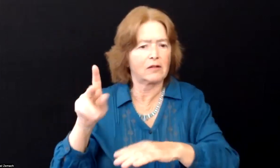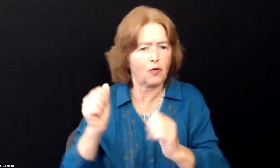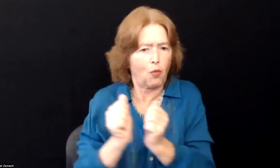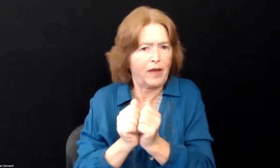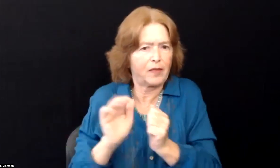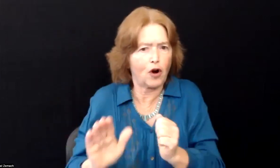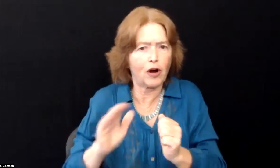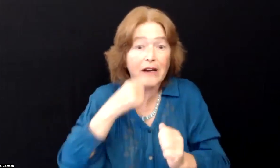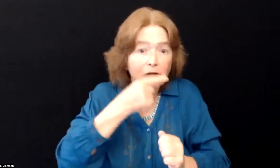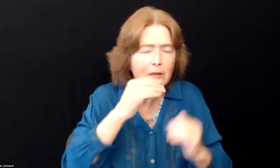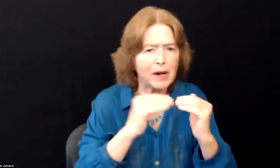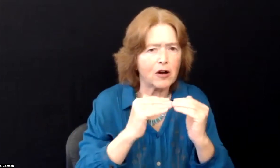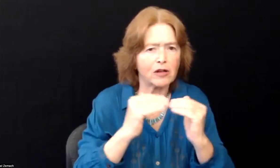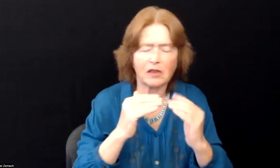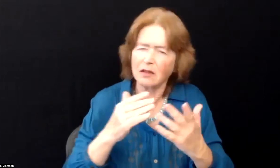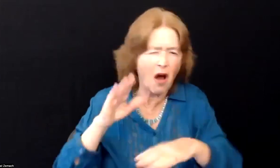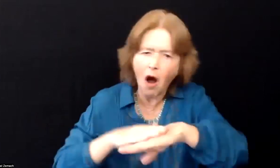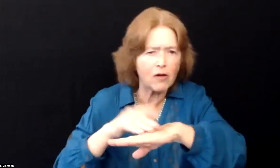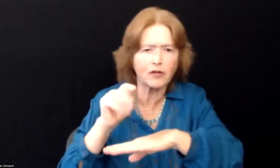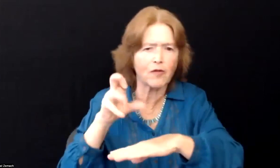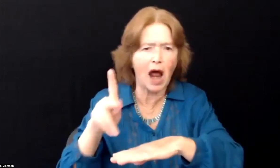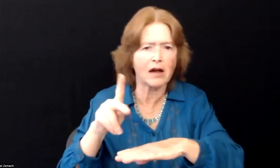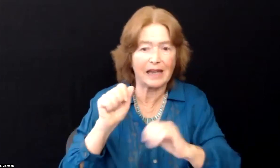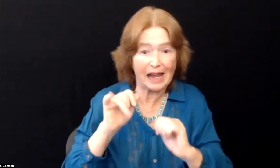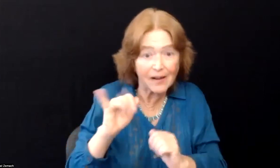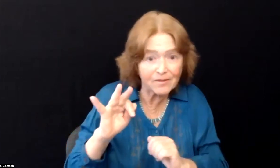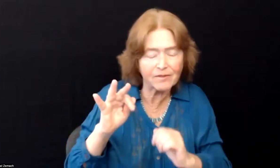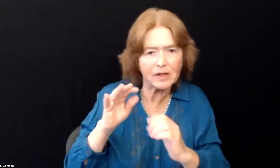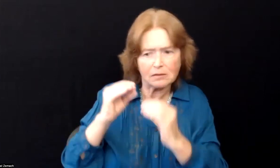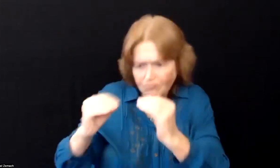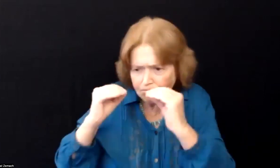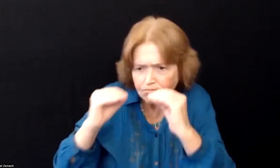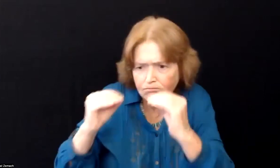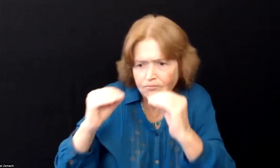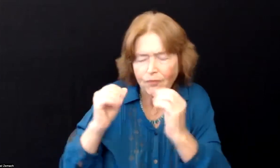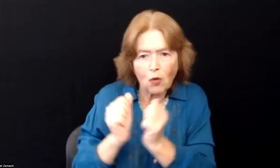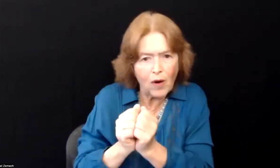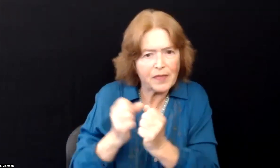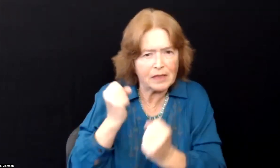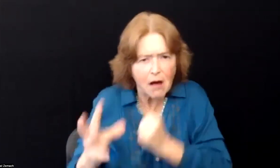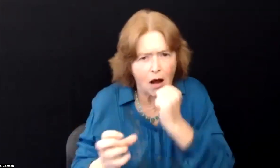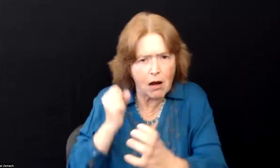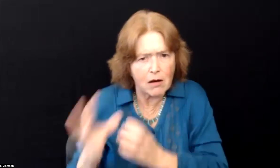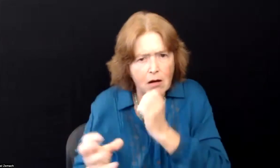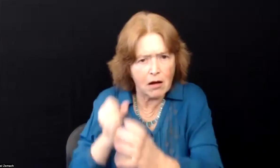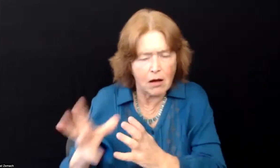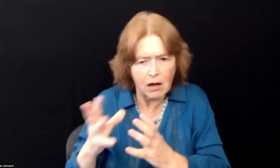track with her hearing peers. If she was given that, intensive instruction with sign